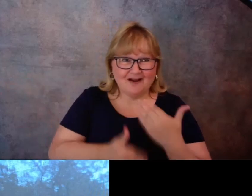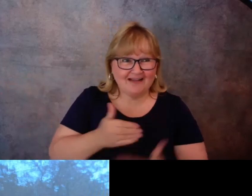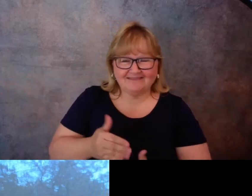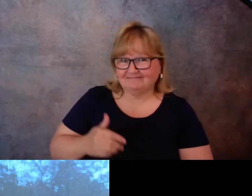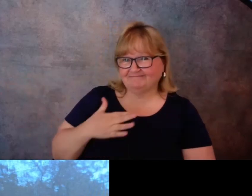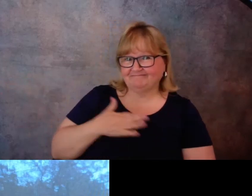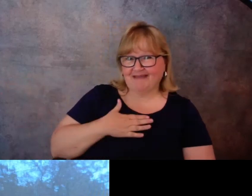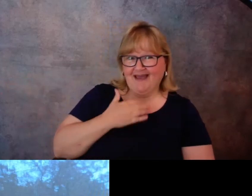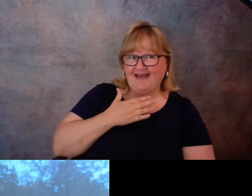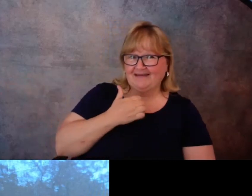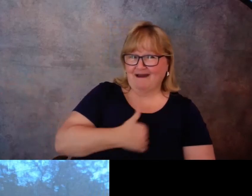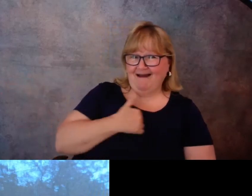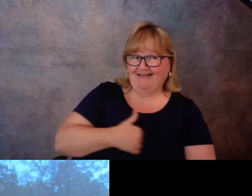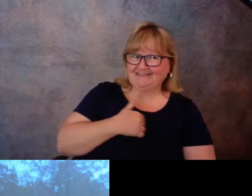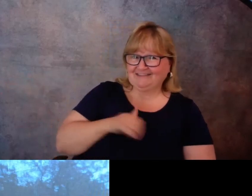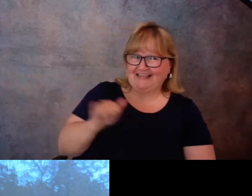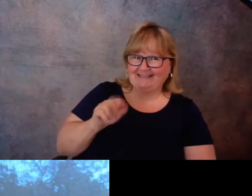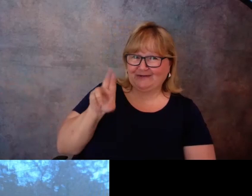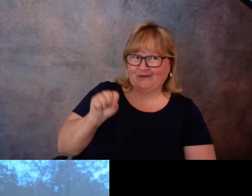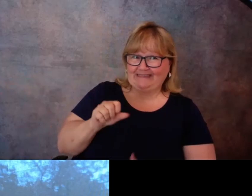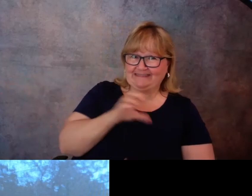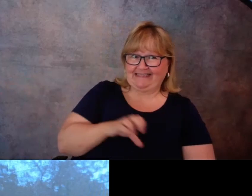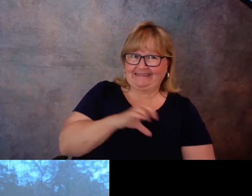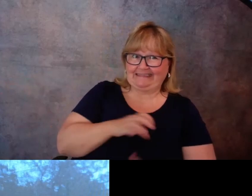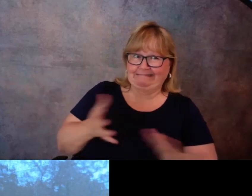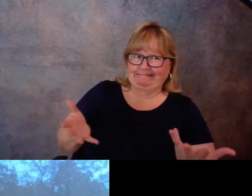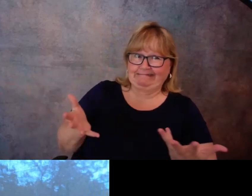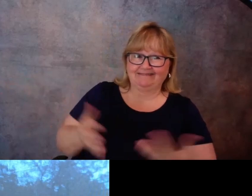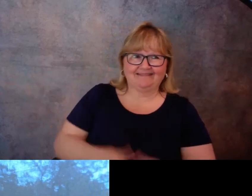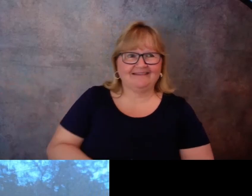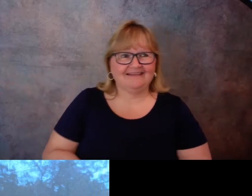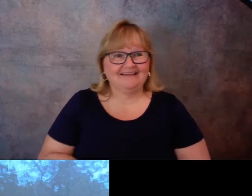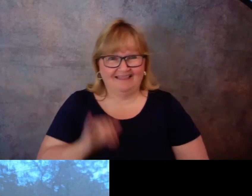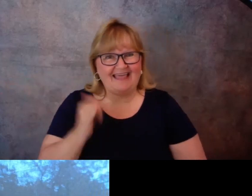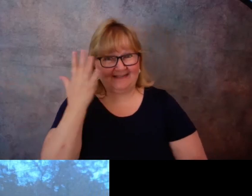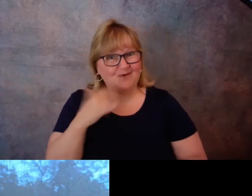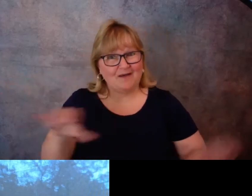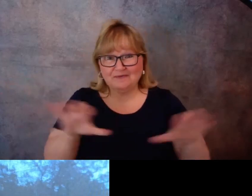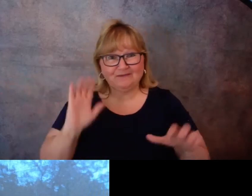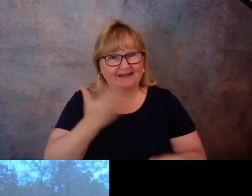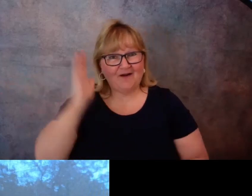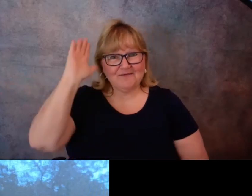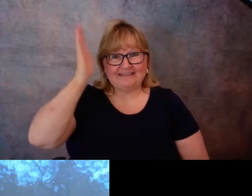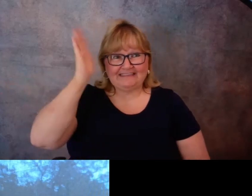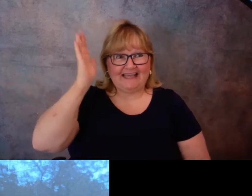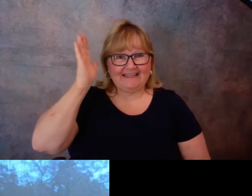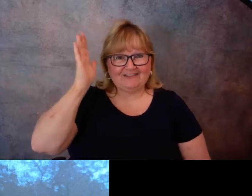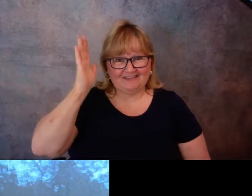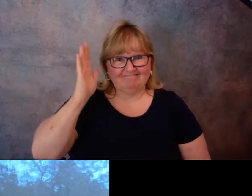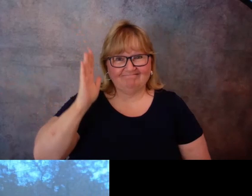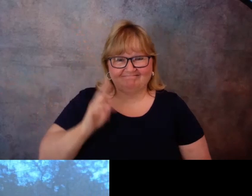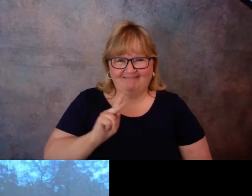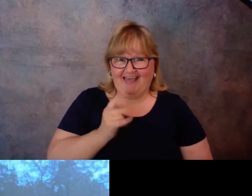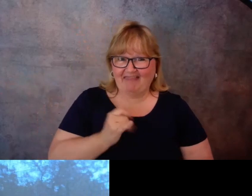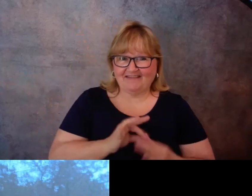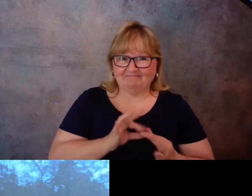apologies as an American citizen. No, but that is why we're doing our presentations that we are, is to increase the